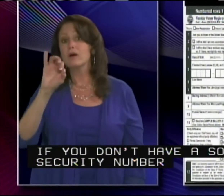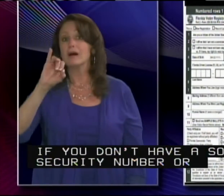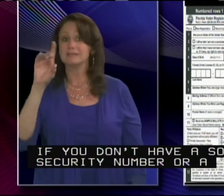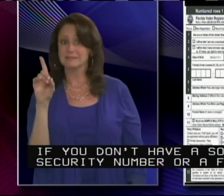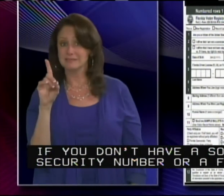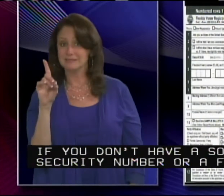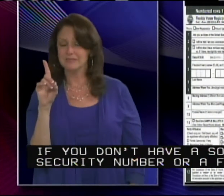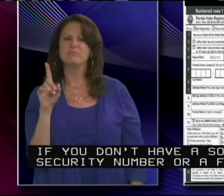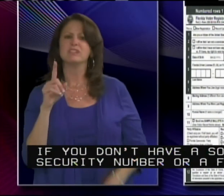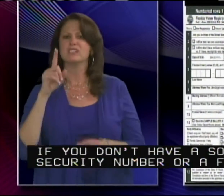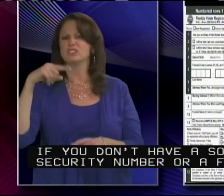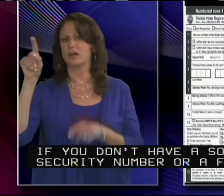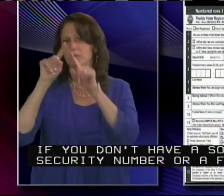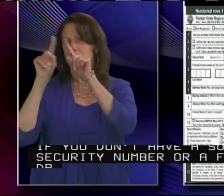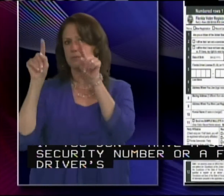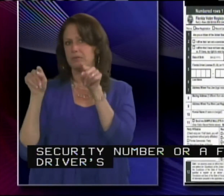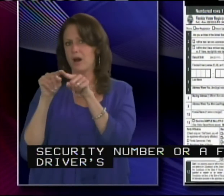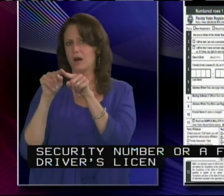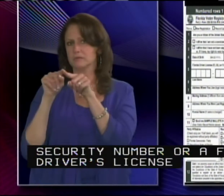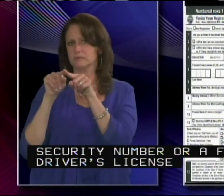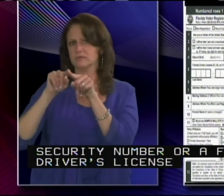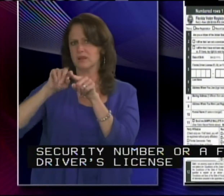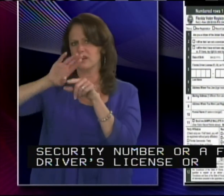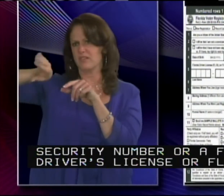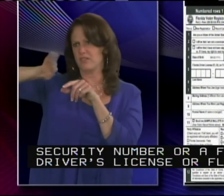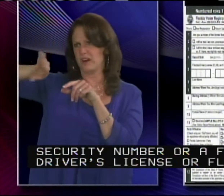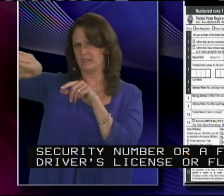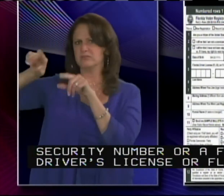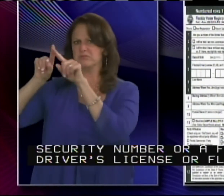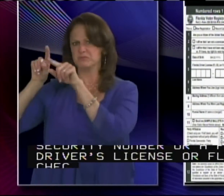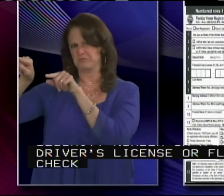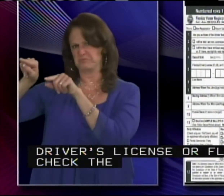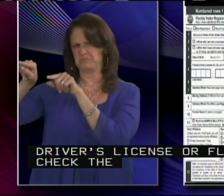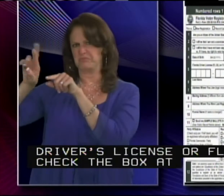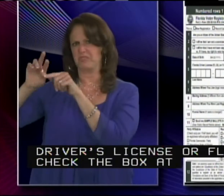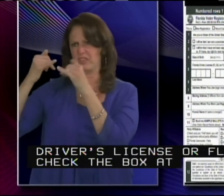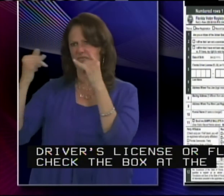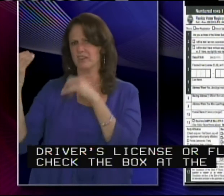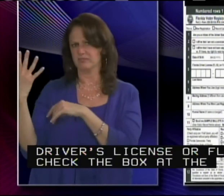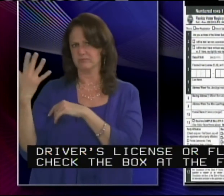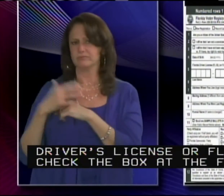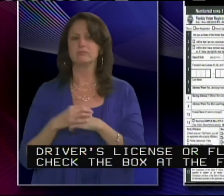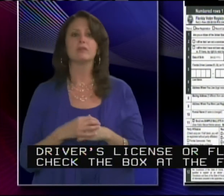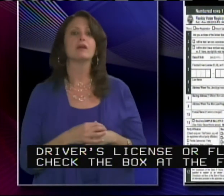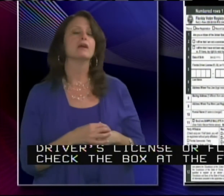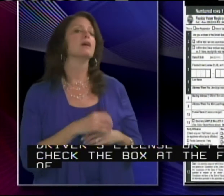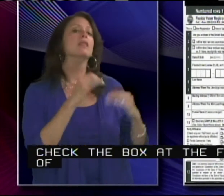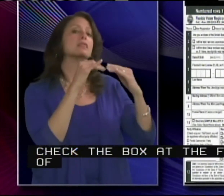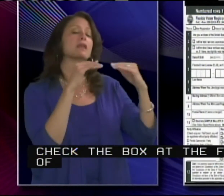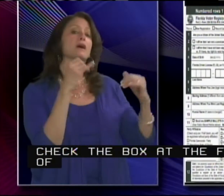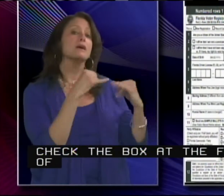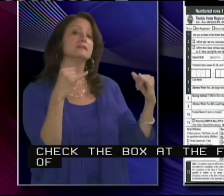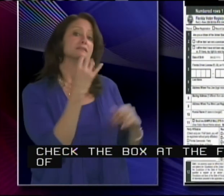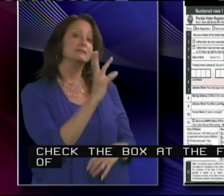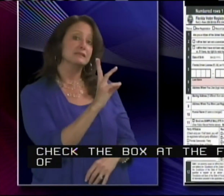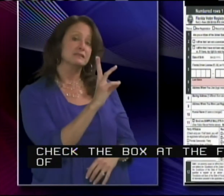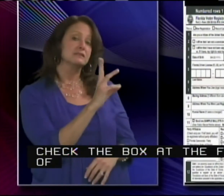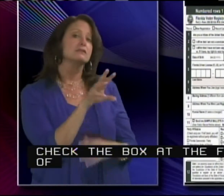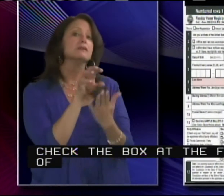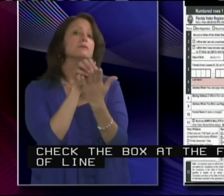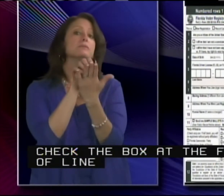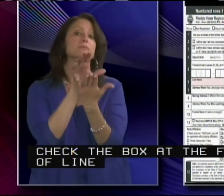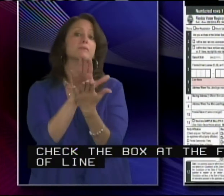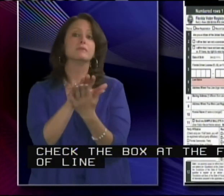Florida ID, check the box at the far right of line 5. Line